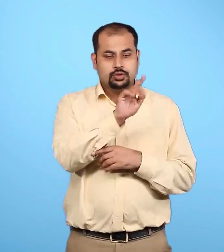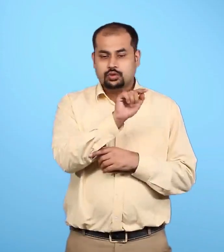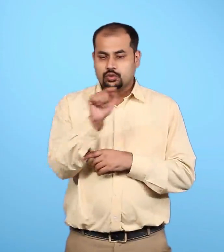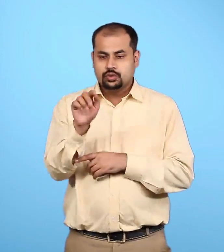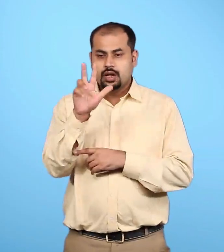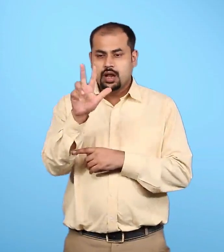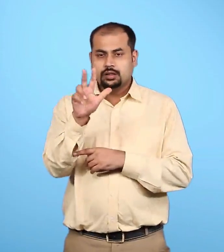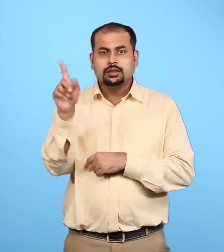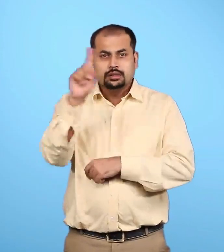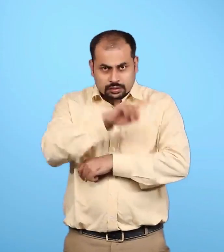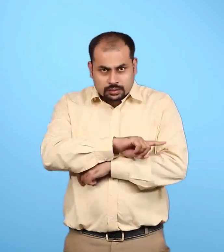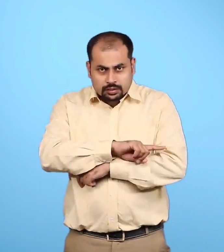2. 4 to 8.